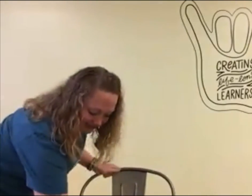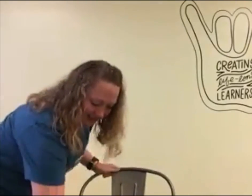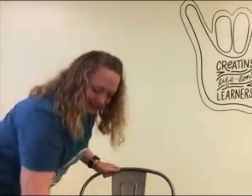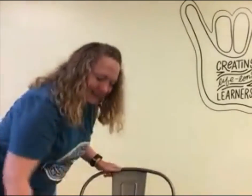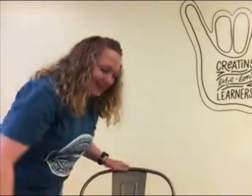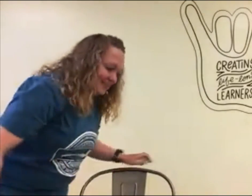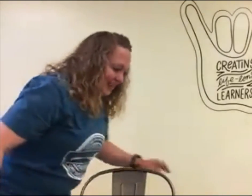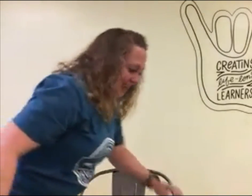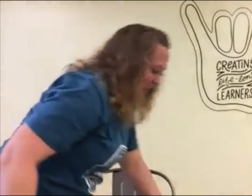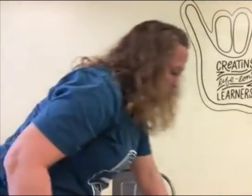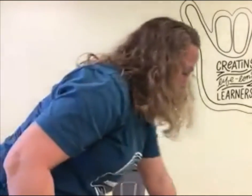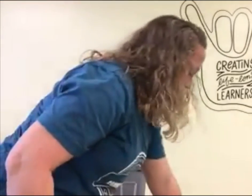Okay.